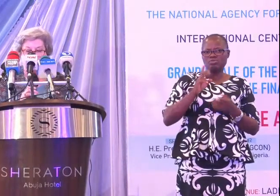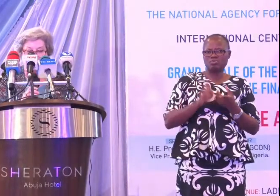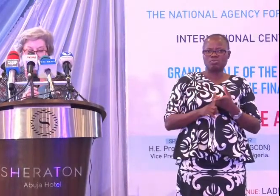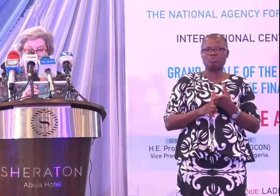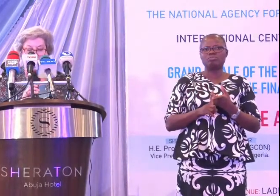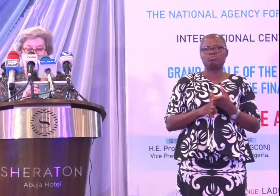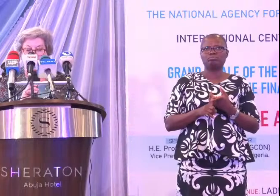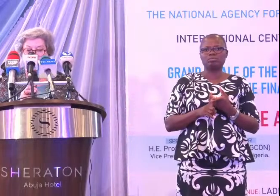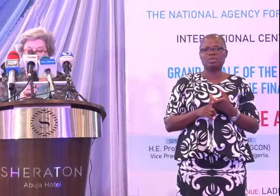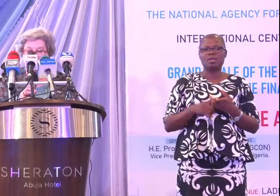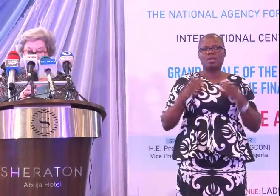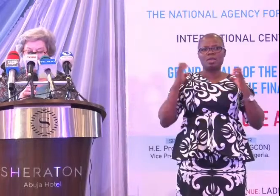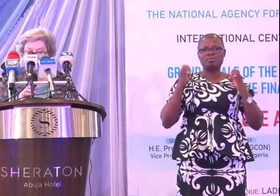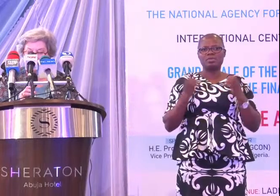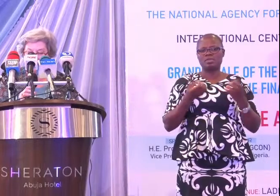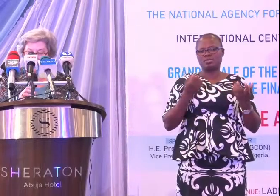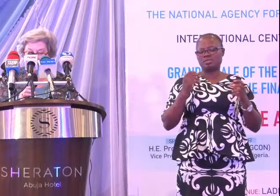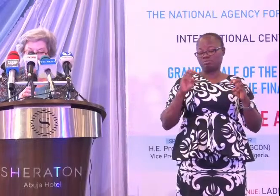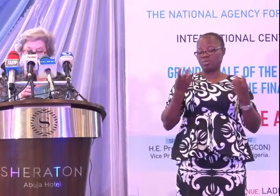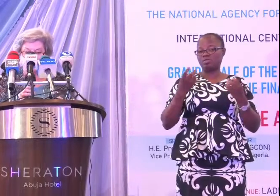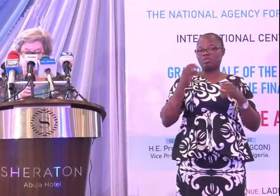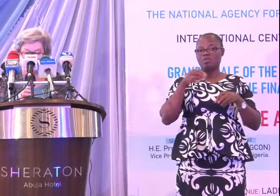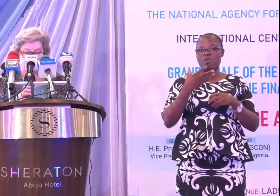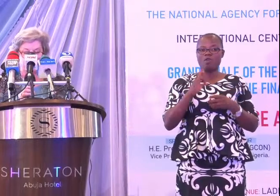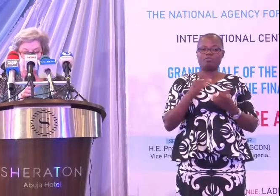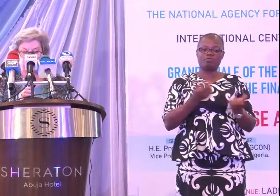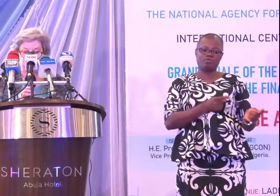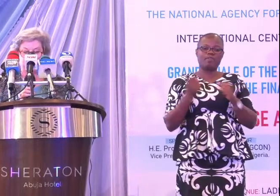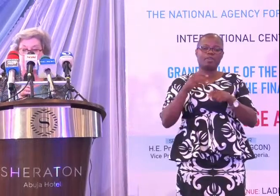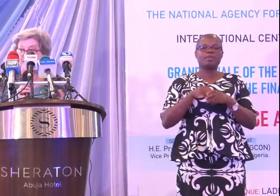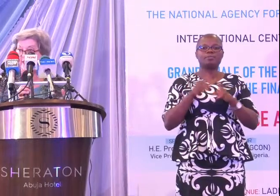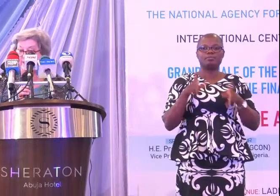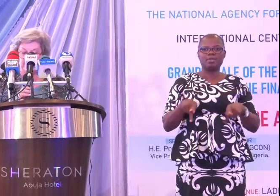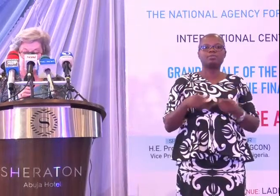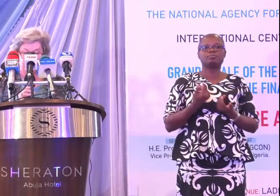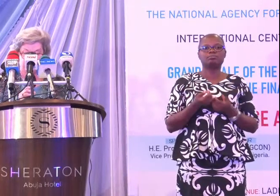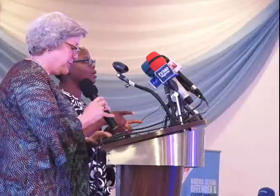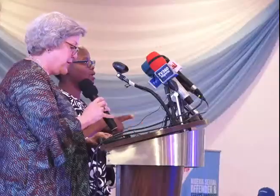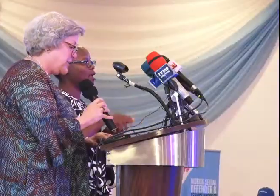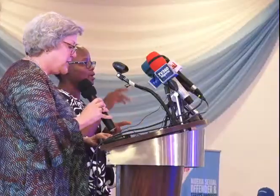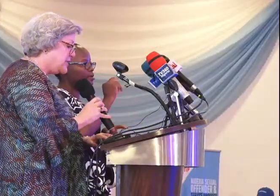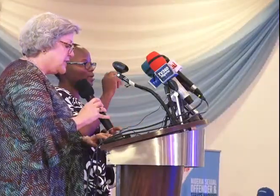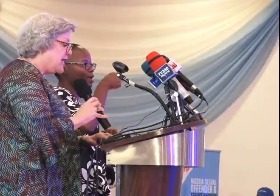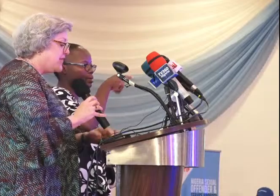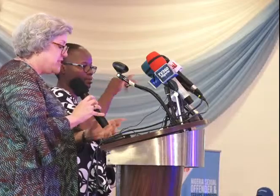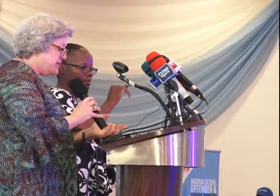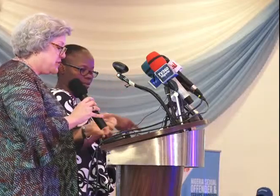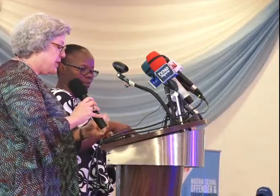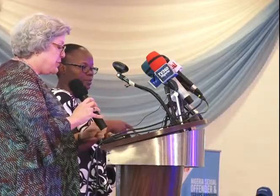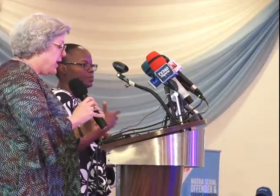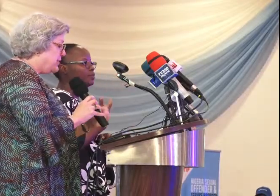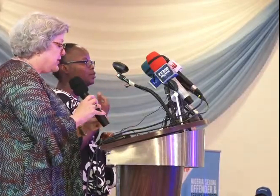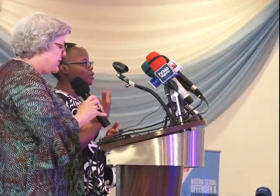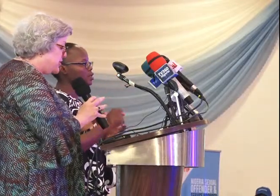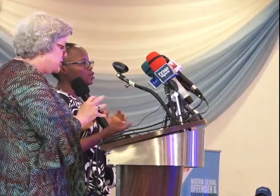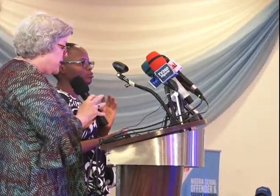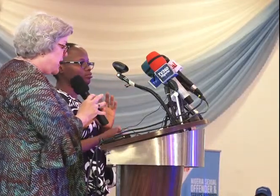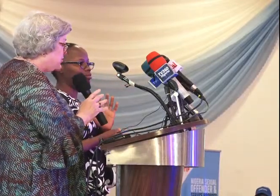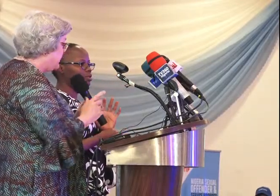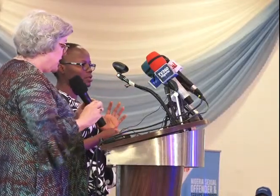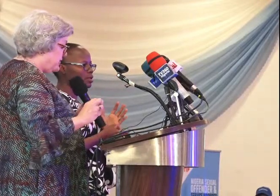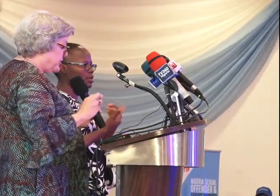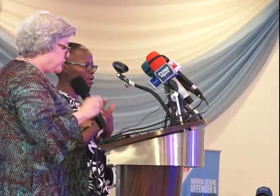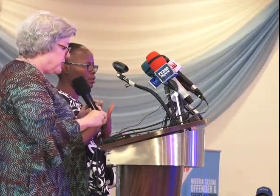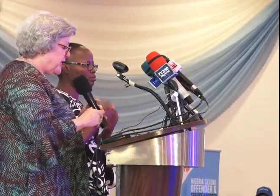report suspected cases of trafficking in persons to organizations such as NACTAL and NAPTIP. The Davatop Public Affairs